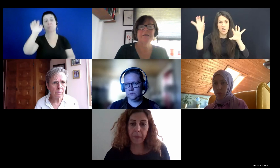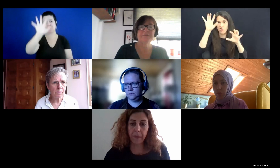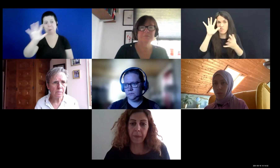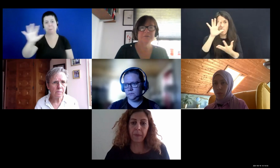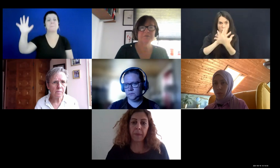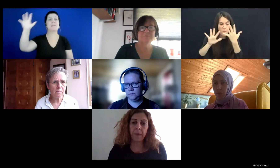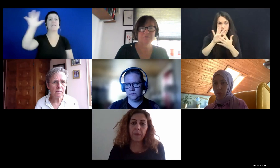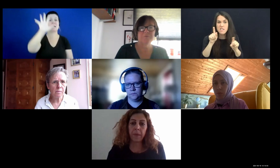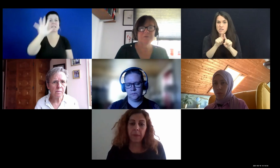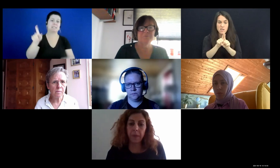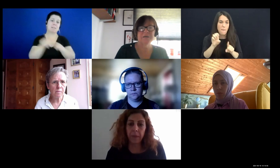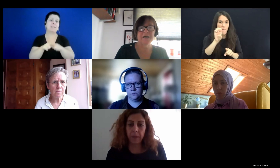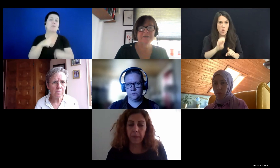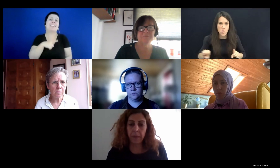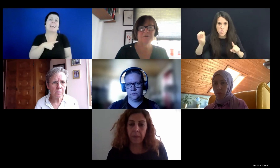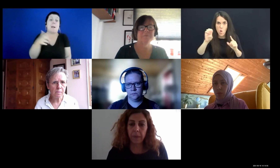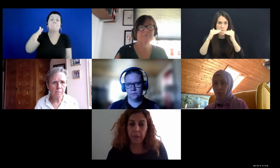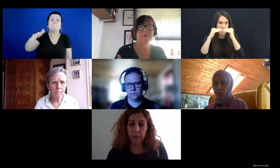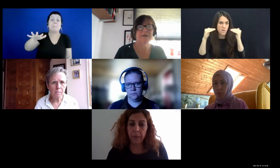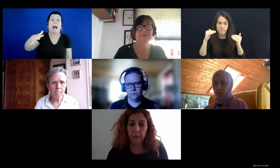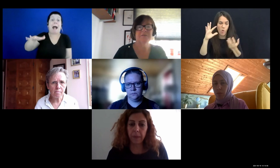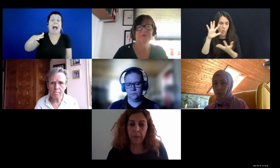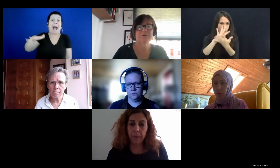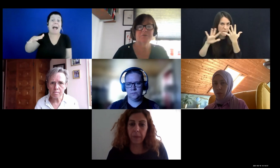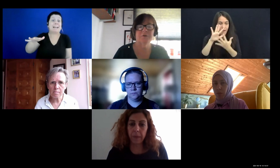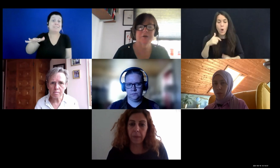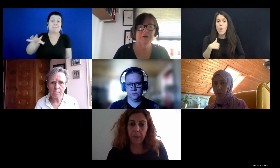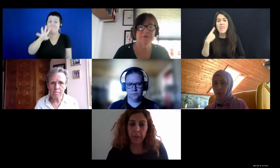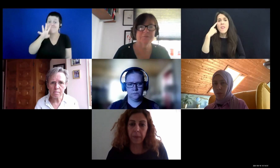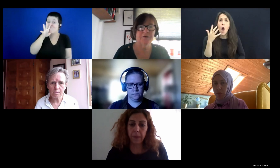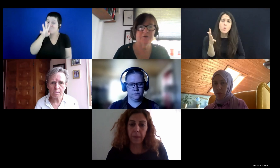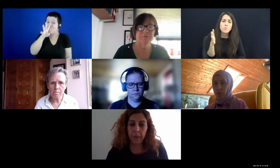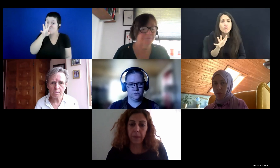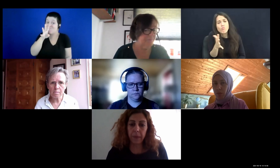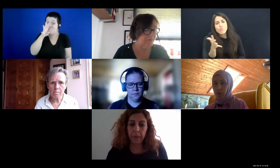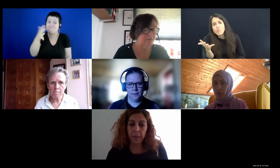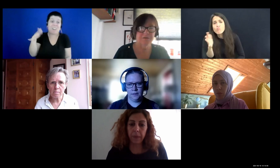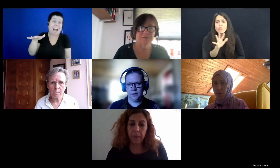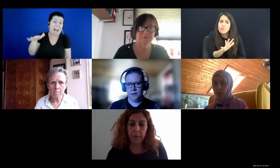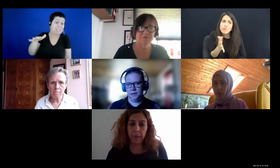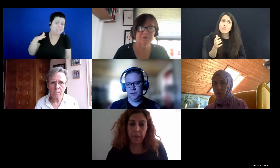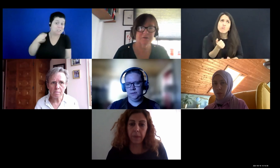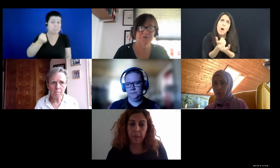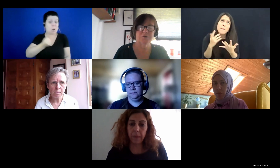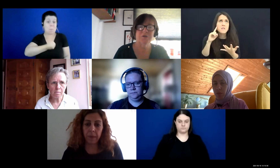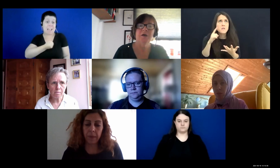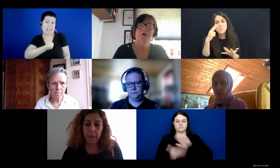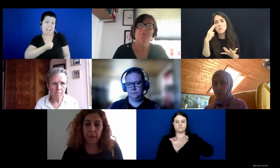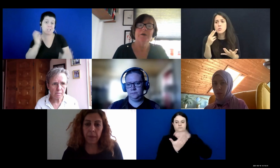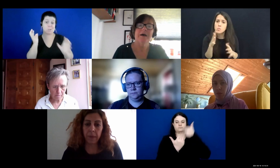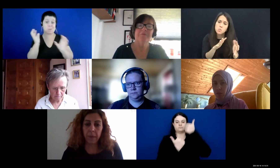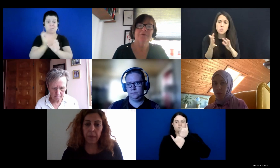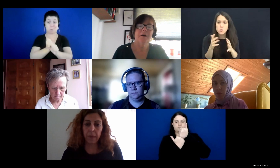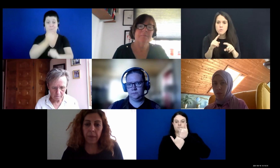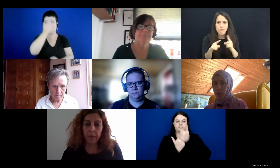are estimates. We guess and we make estimates of the numbers. There are these issues.